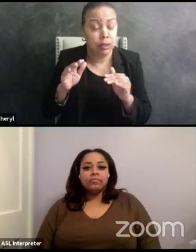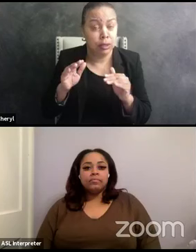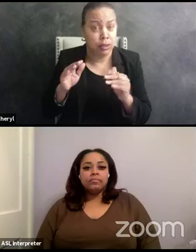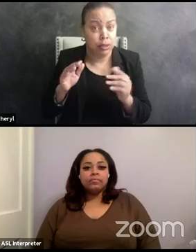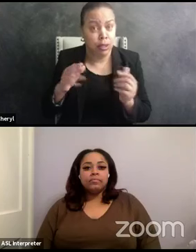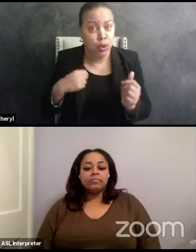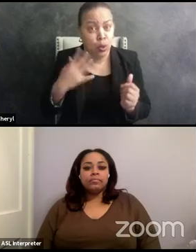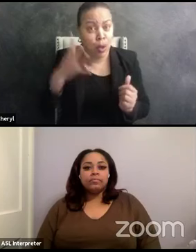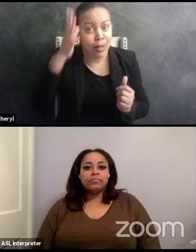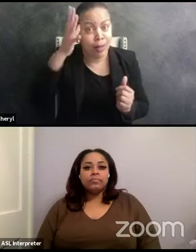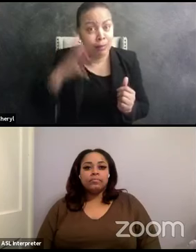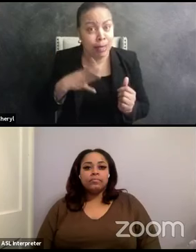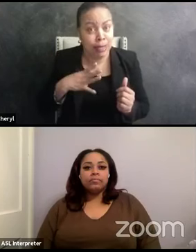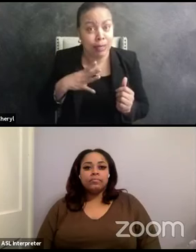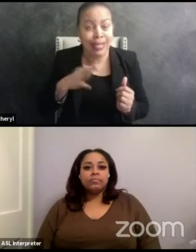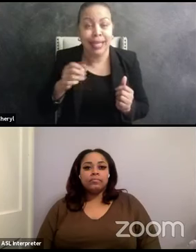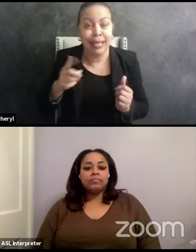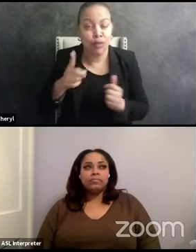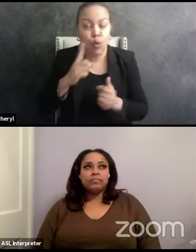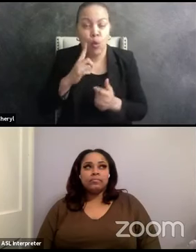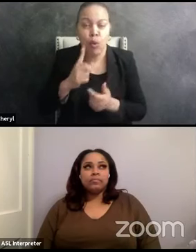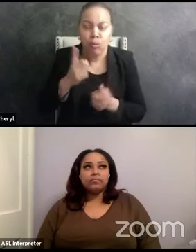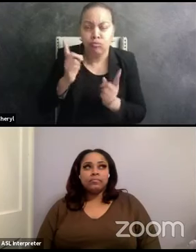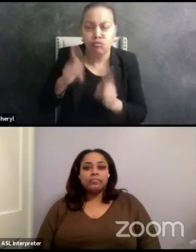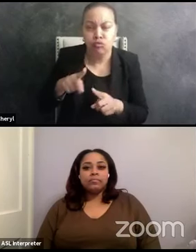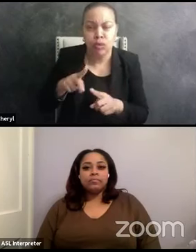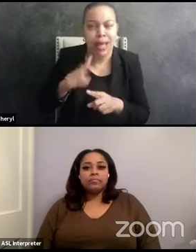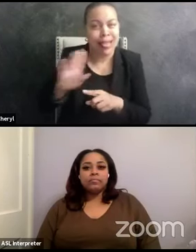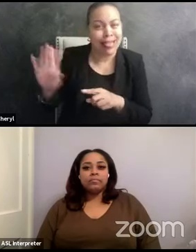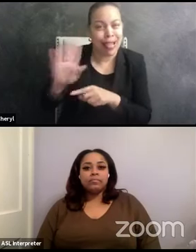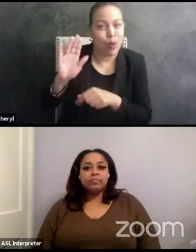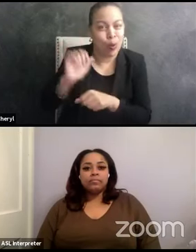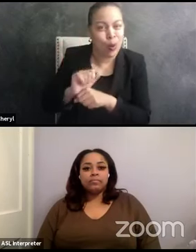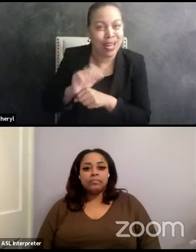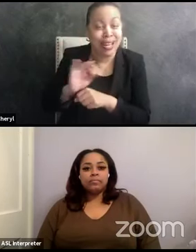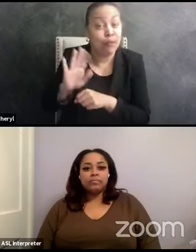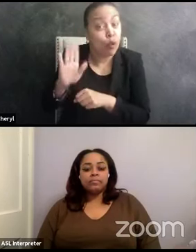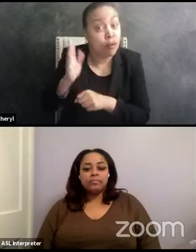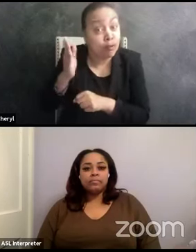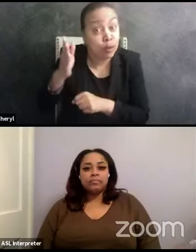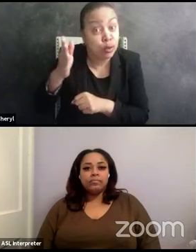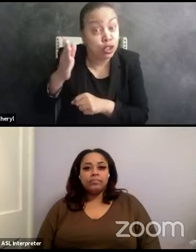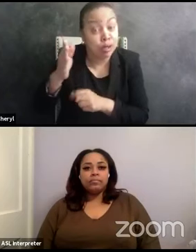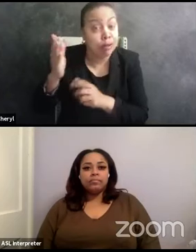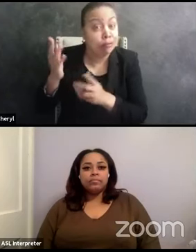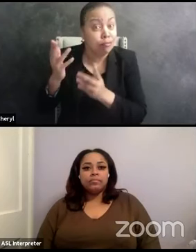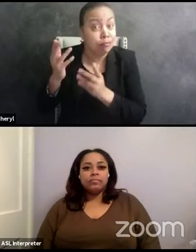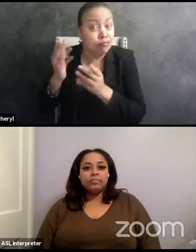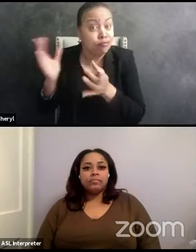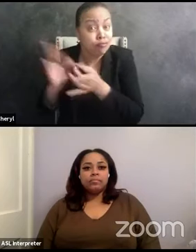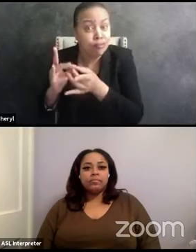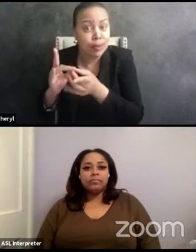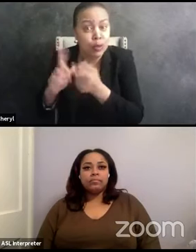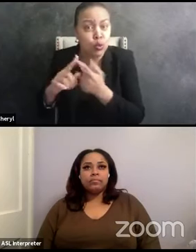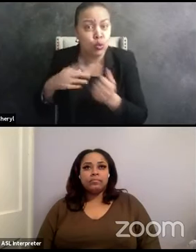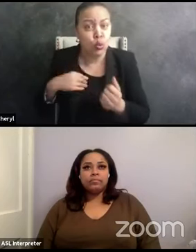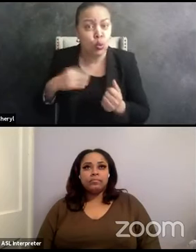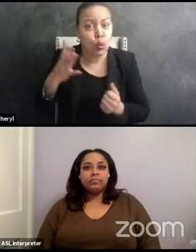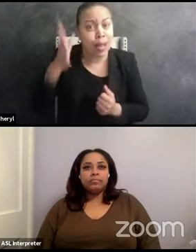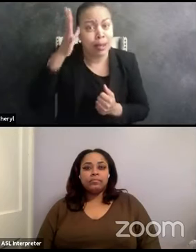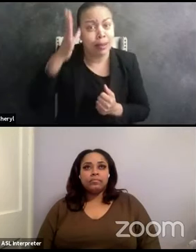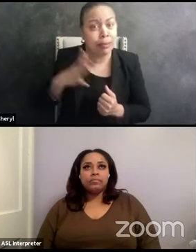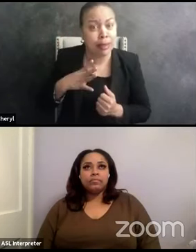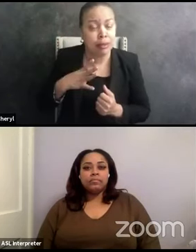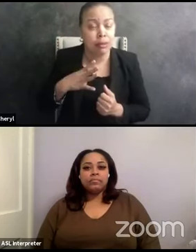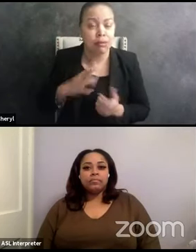if you are co-signing the work of white men, if you are building your future with white men, um, then